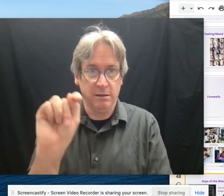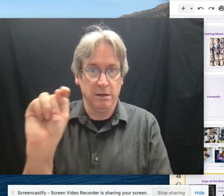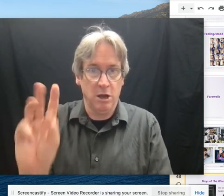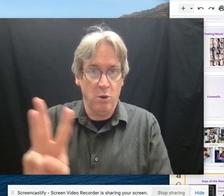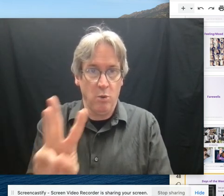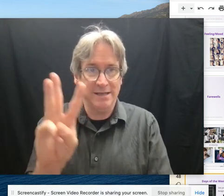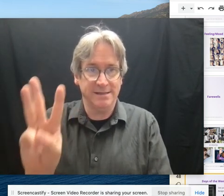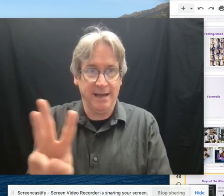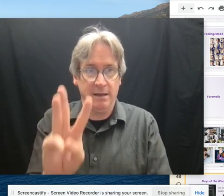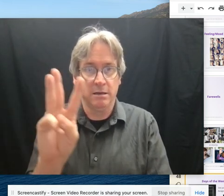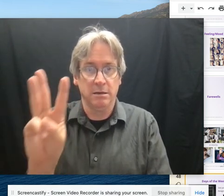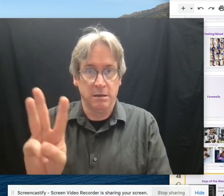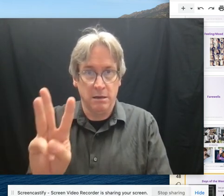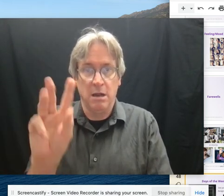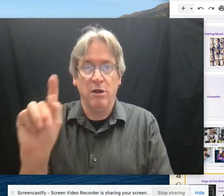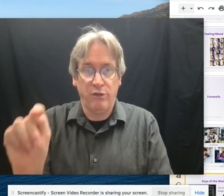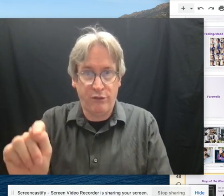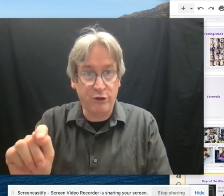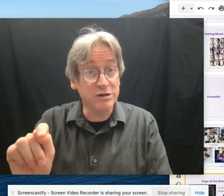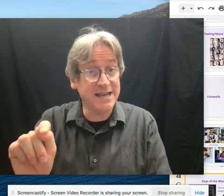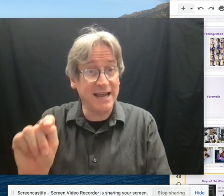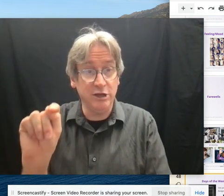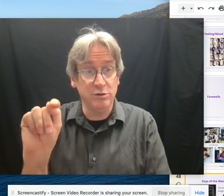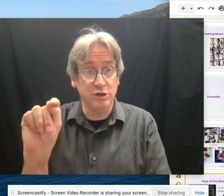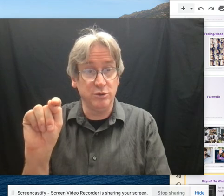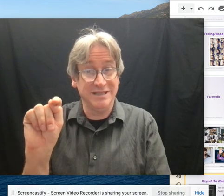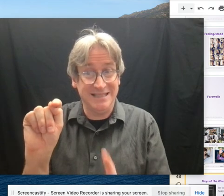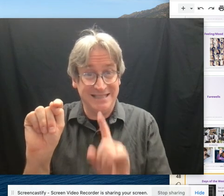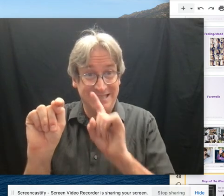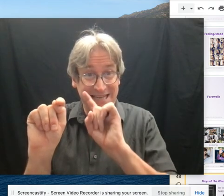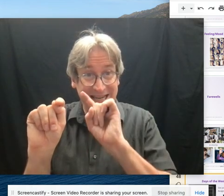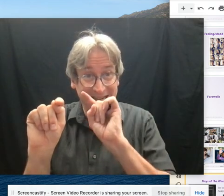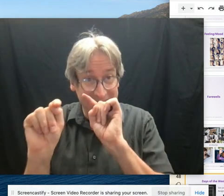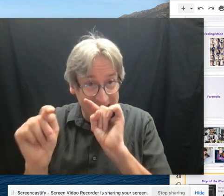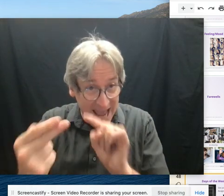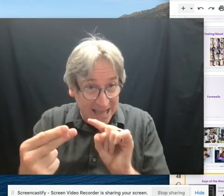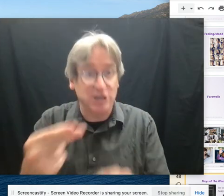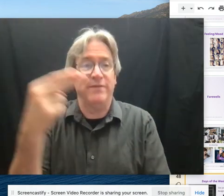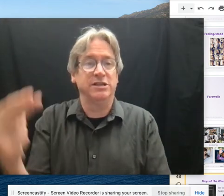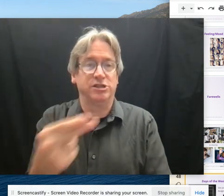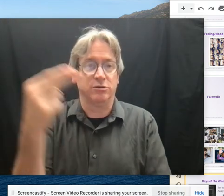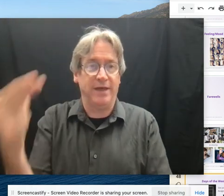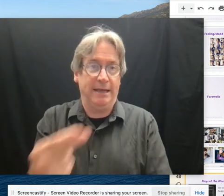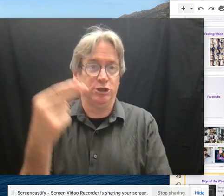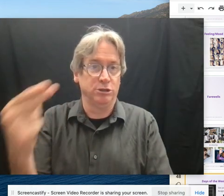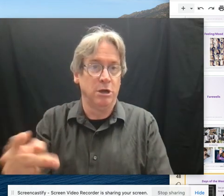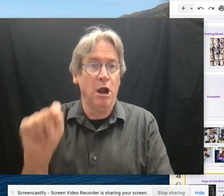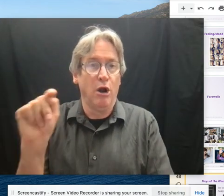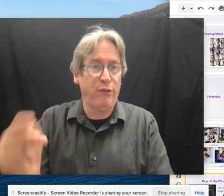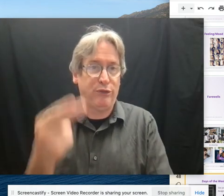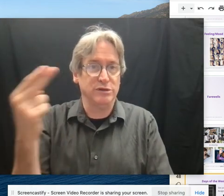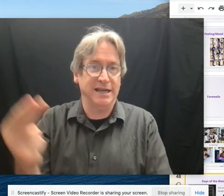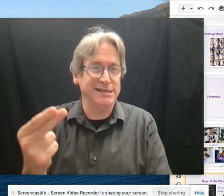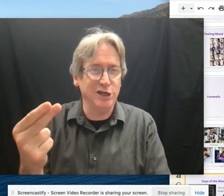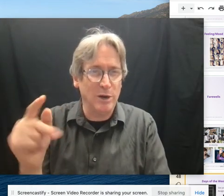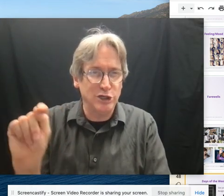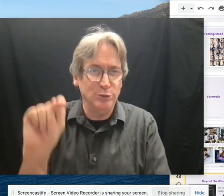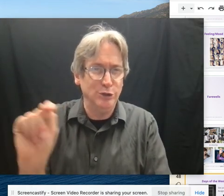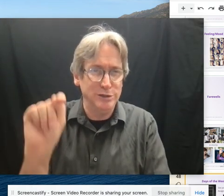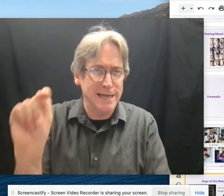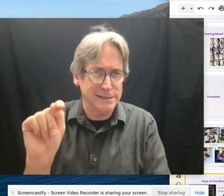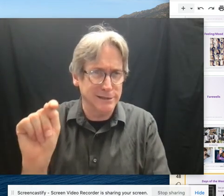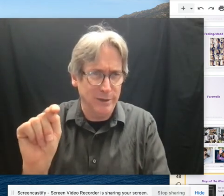Tuesday, Wednesday. Thursday, you do T into H and then circle the H. Thursday, because you don't